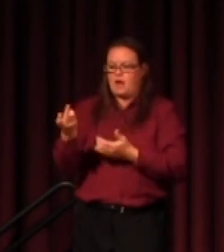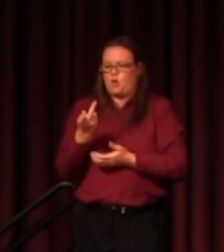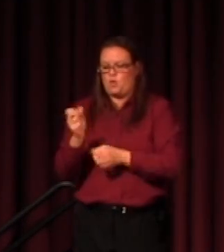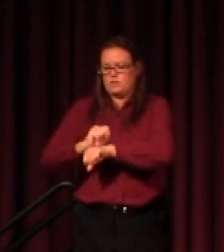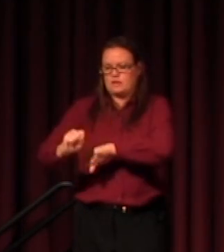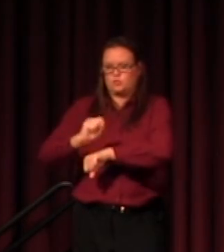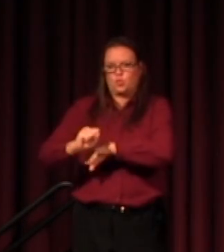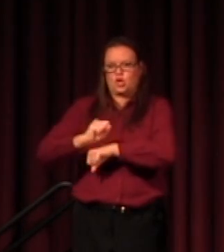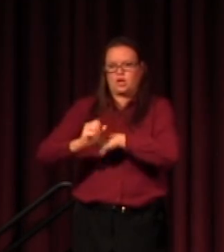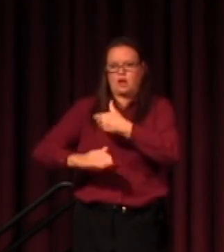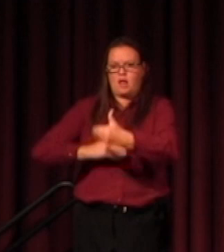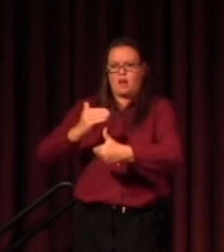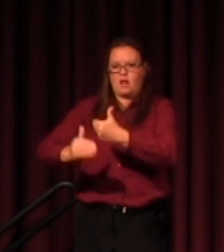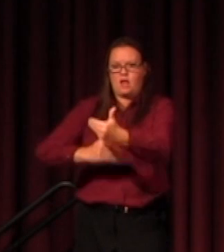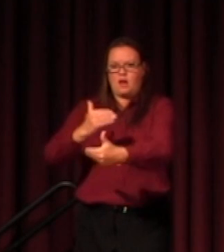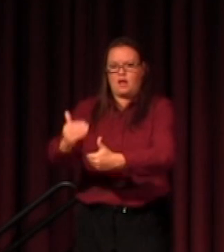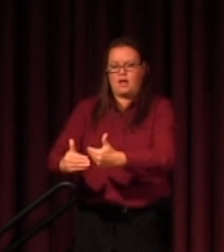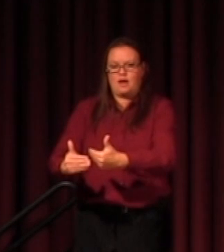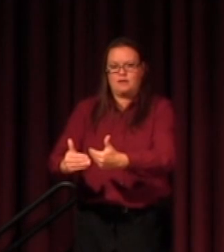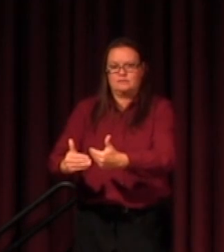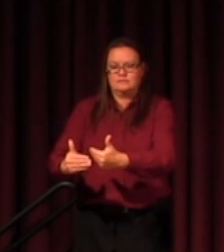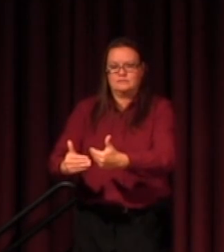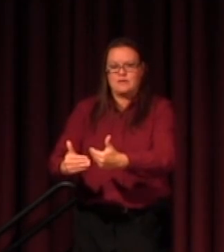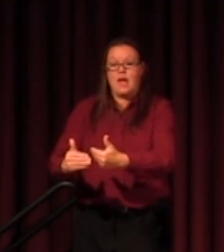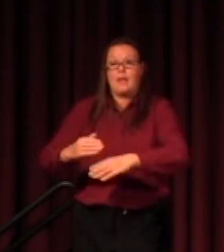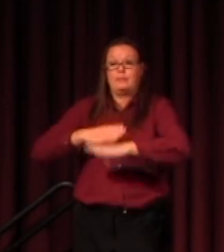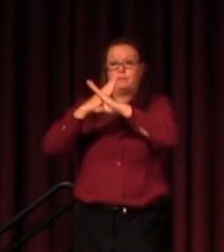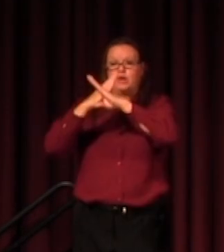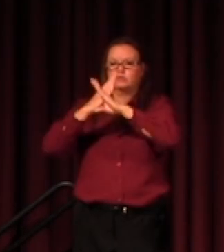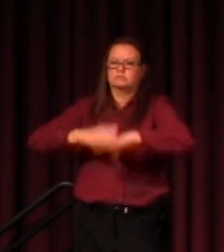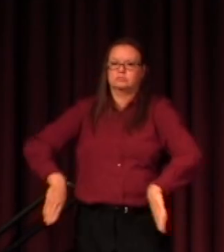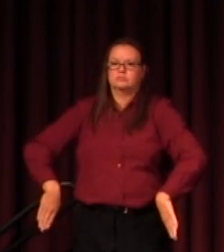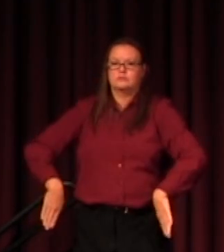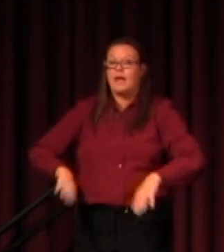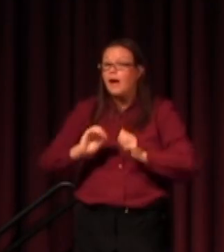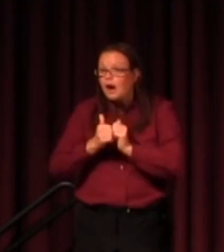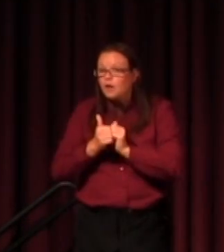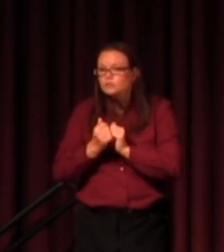we're going to overcome those barriers together.